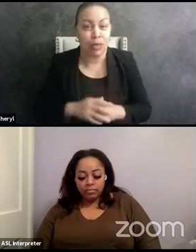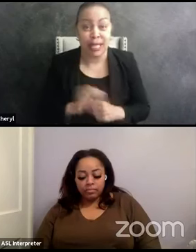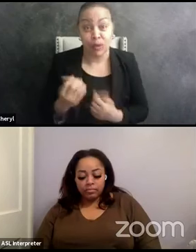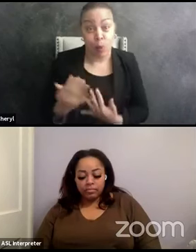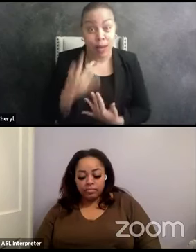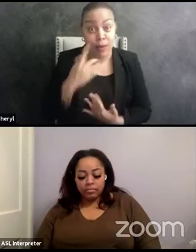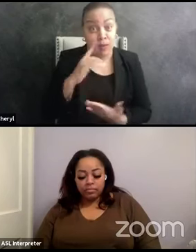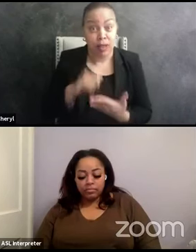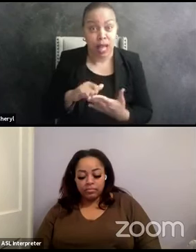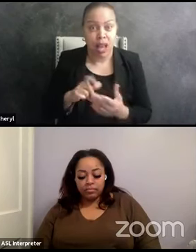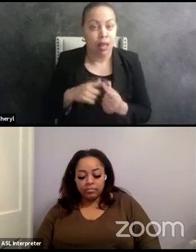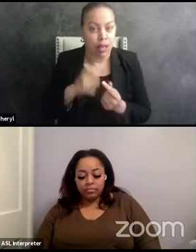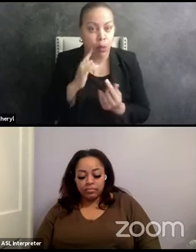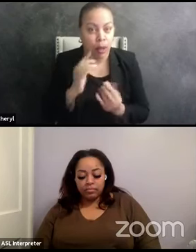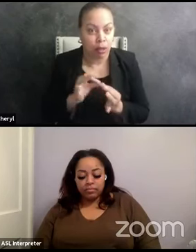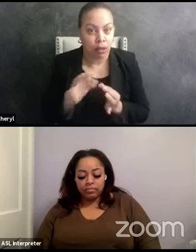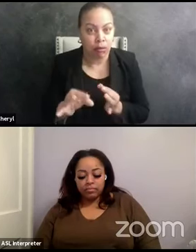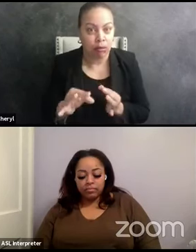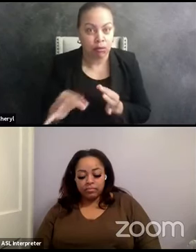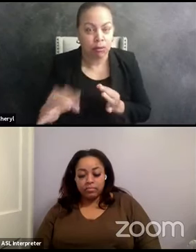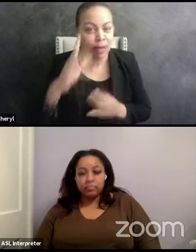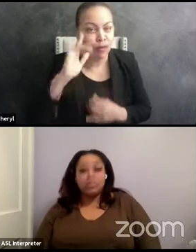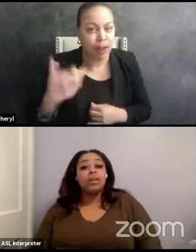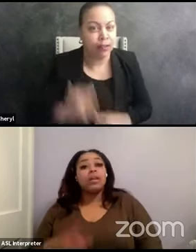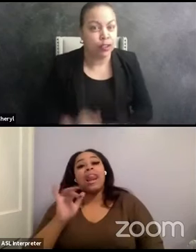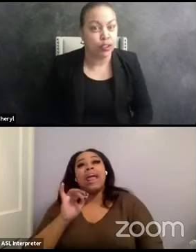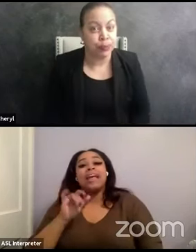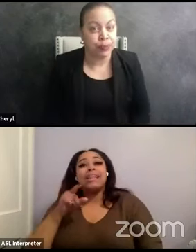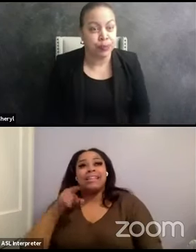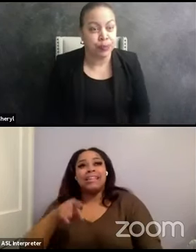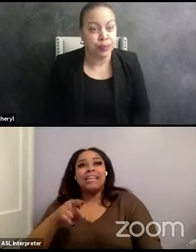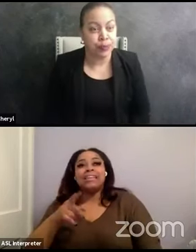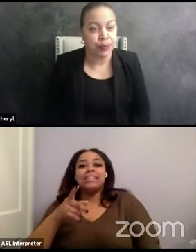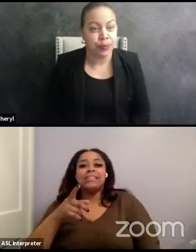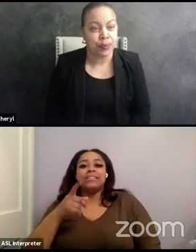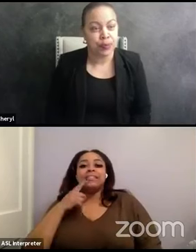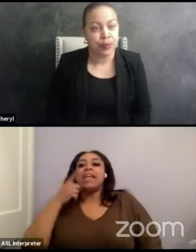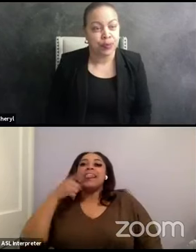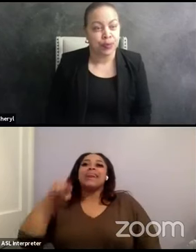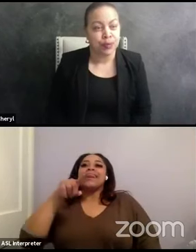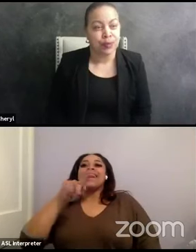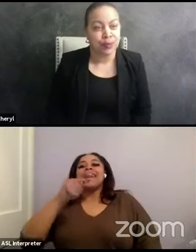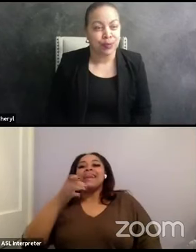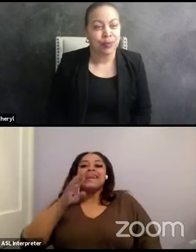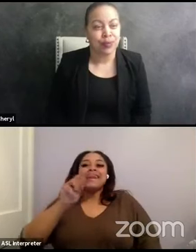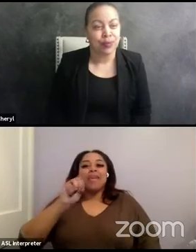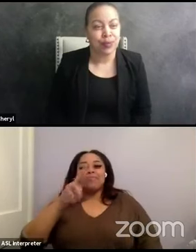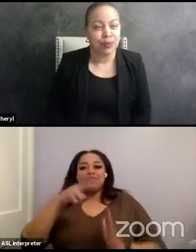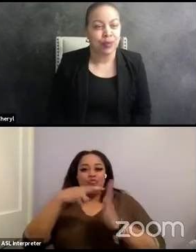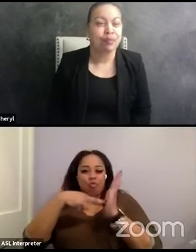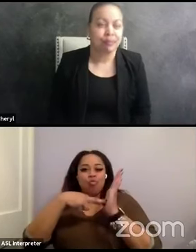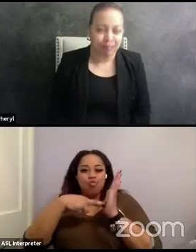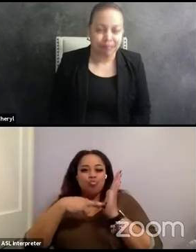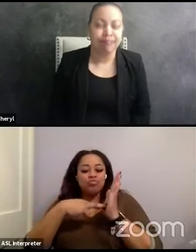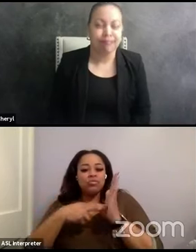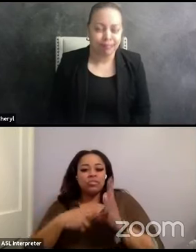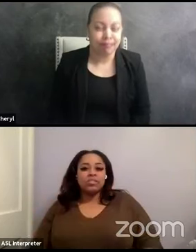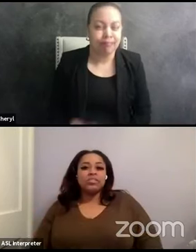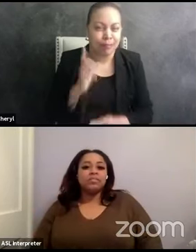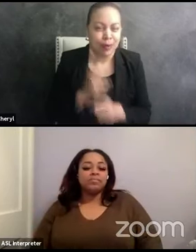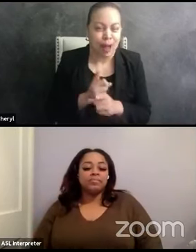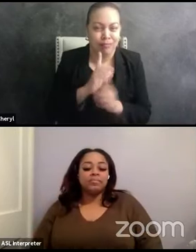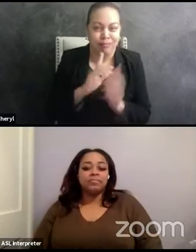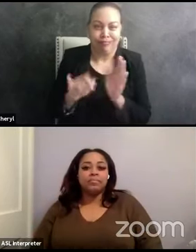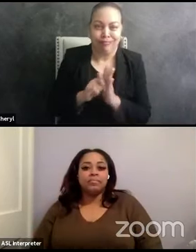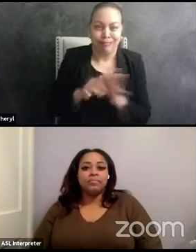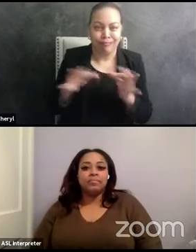waiting forever. But you're So basically like, these are just the rules. Them's the rules. exactly. Right. Like, this is the system. And